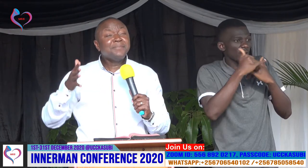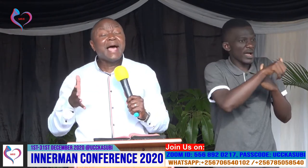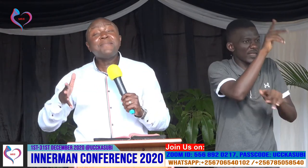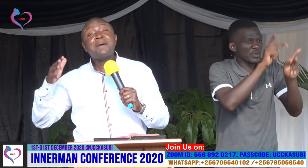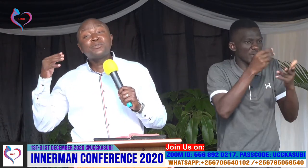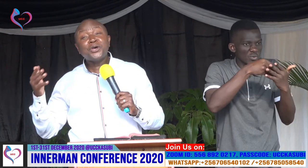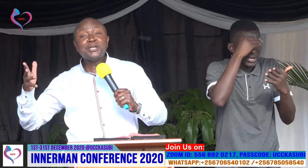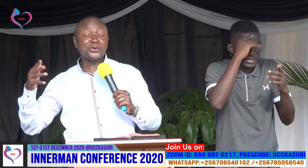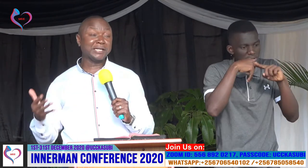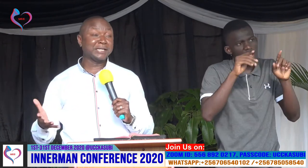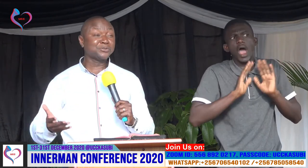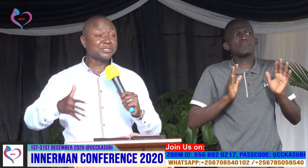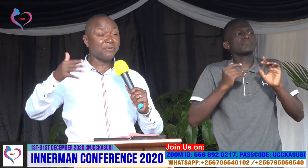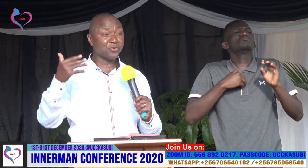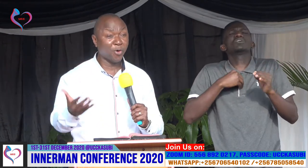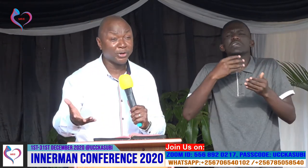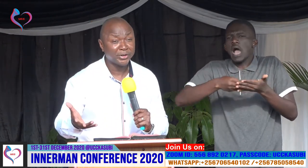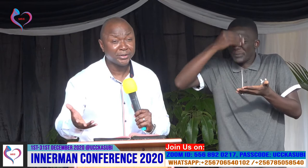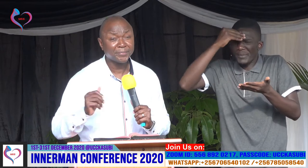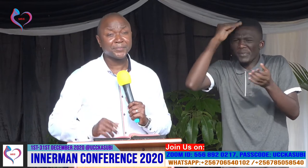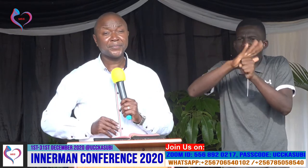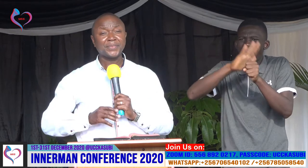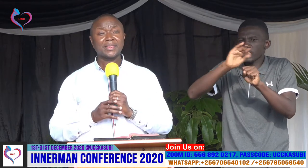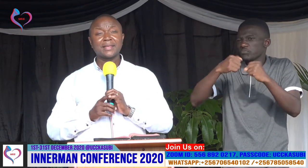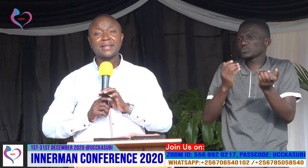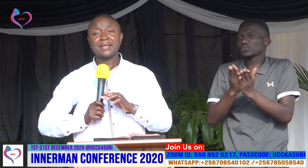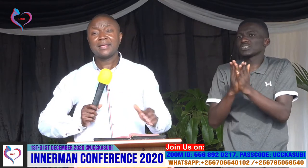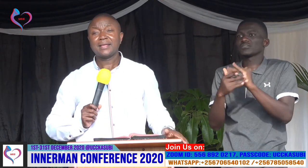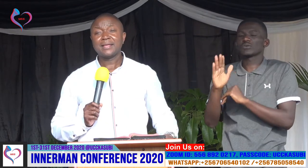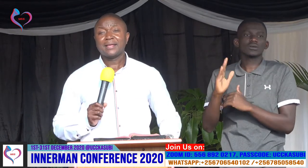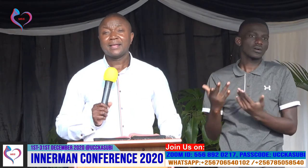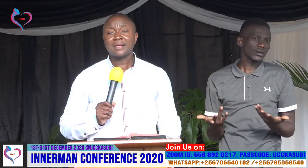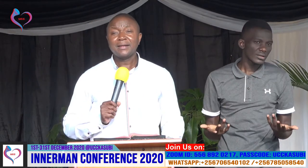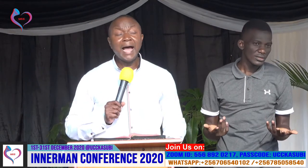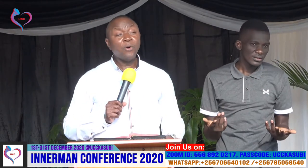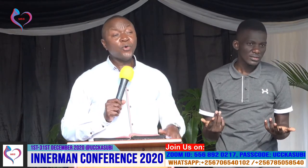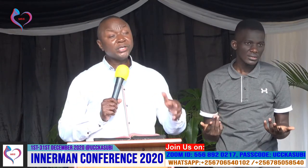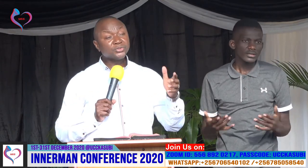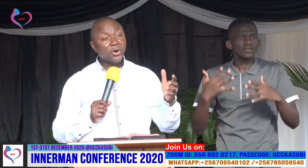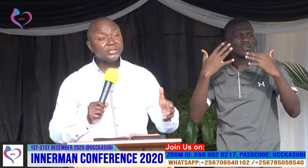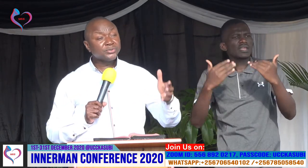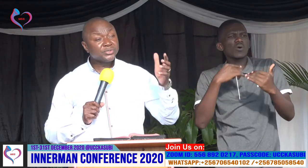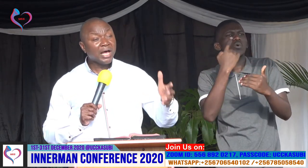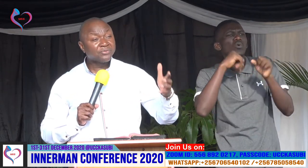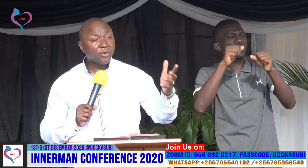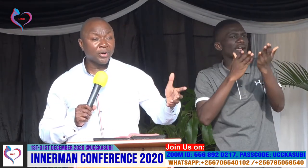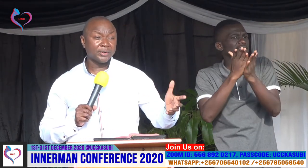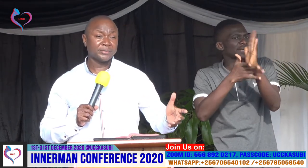they say, me, I'm so educated to serve God. Now, who is going